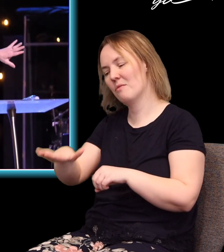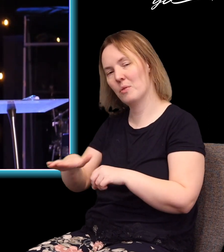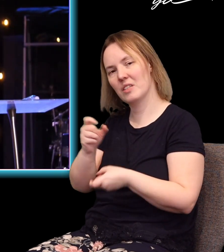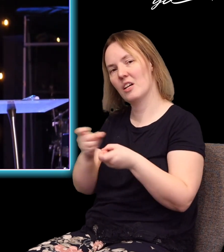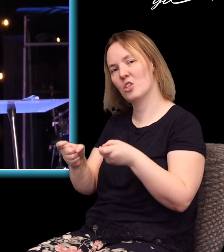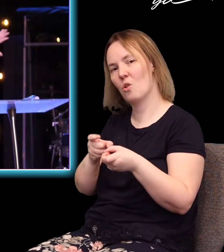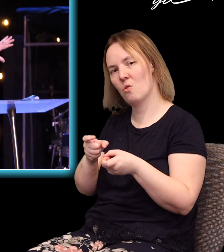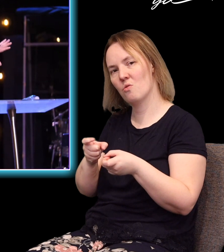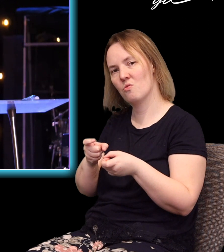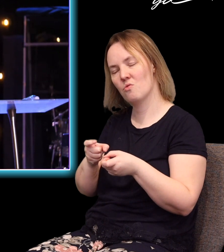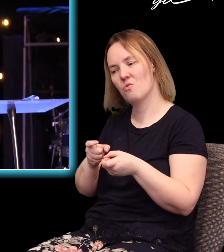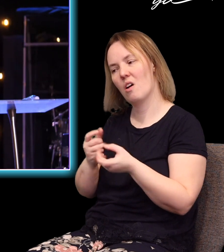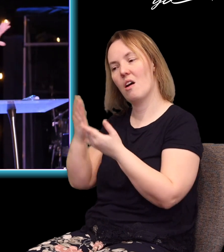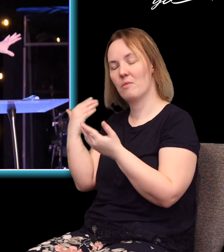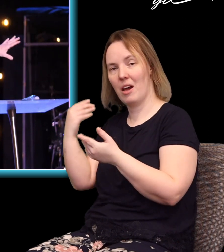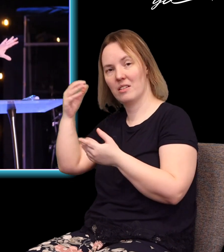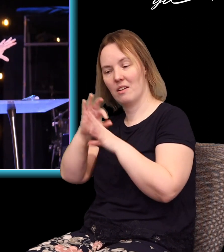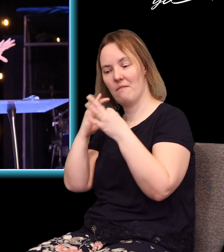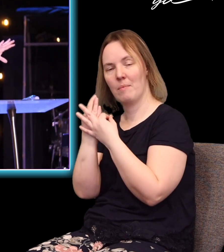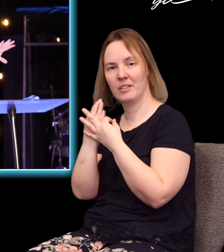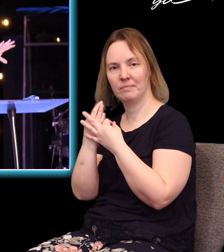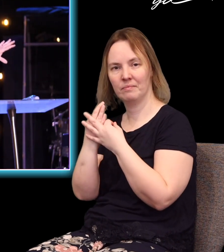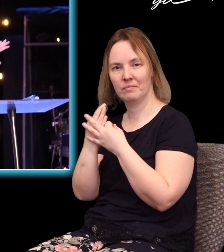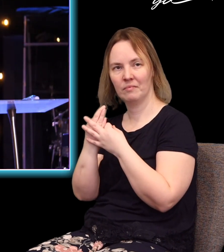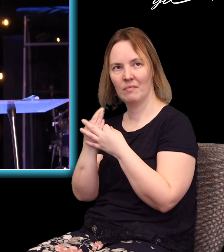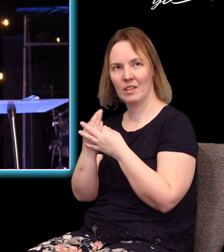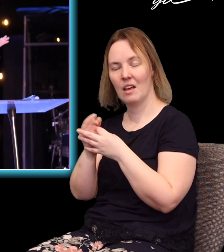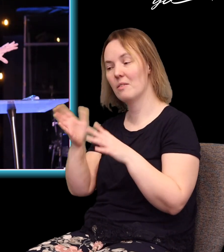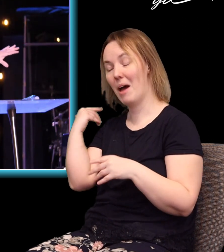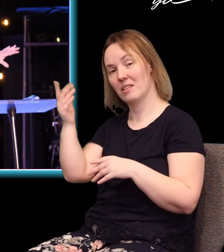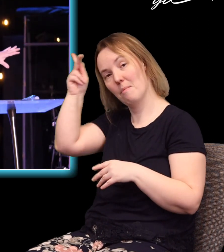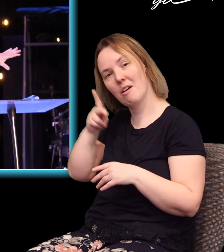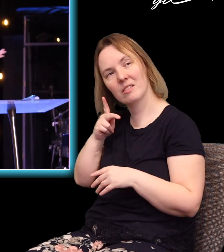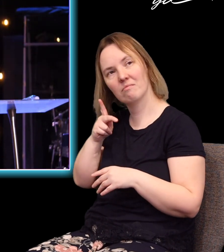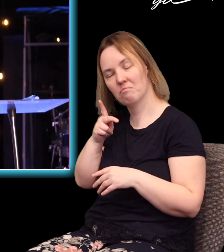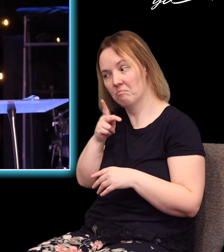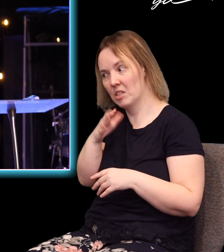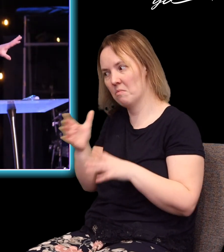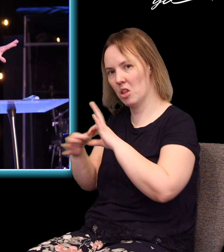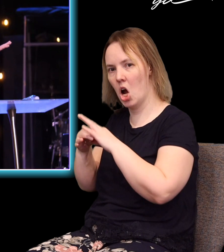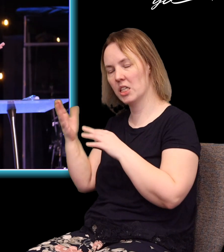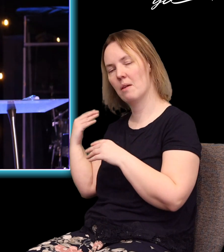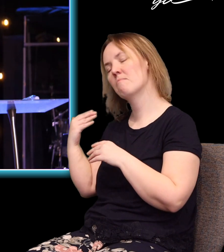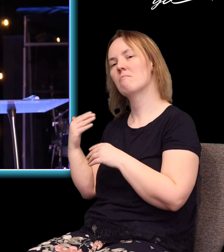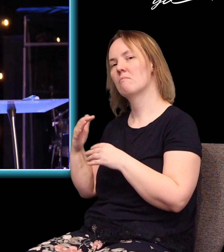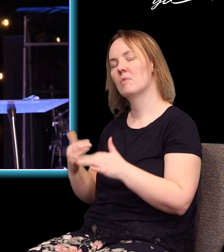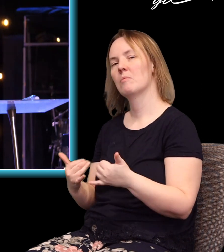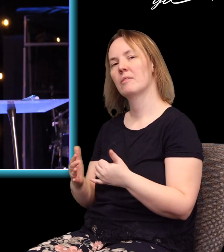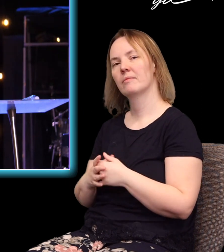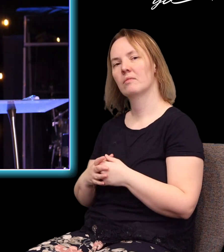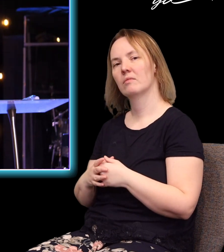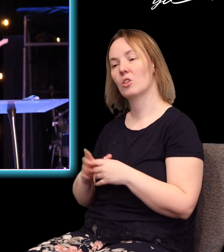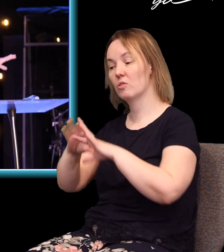the influence and control of the former family, of the former parents. They didn't belong to them